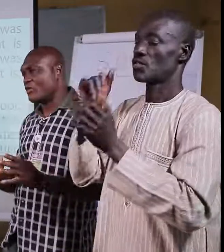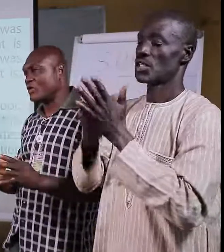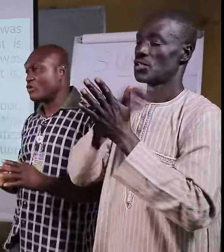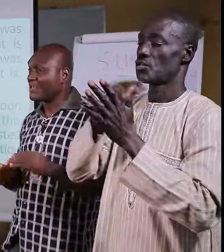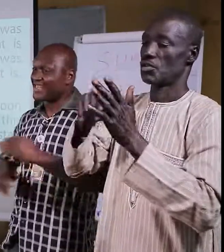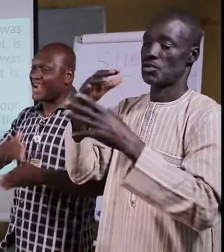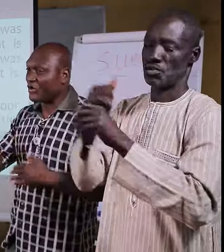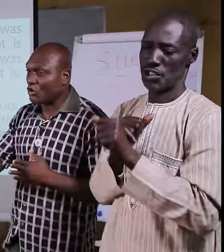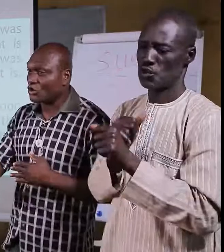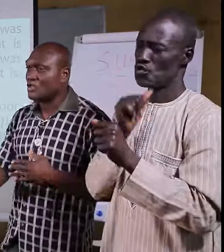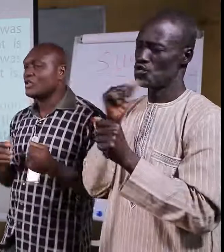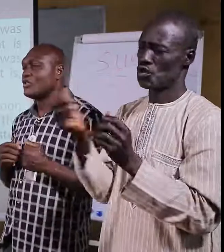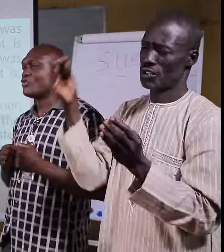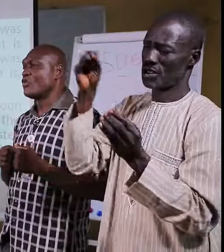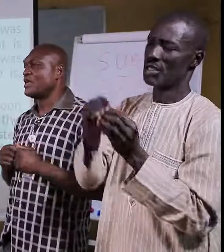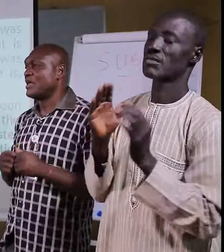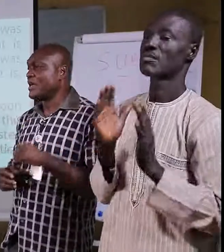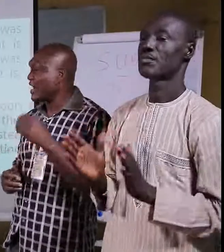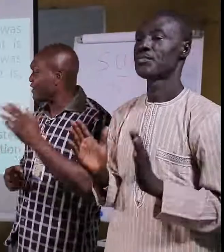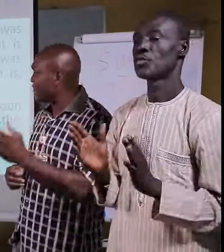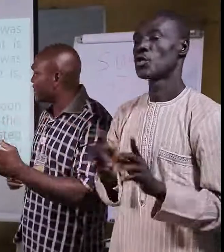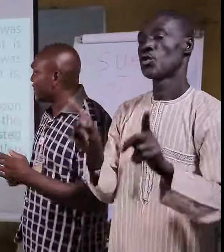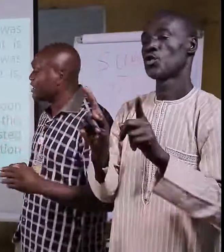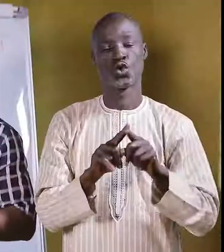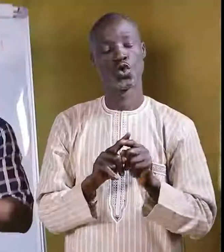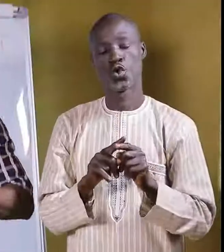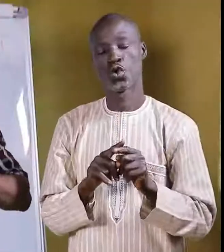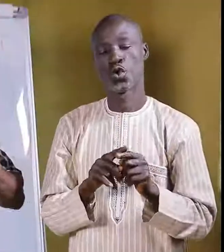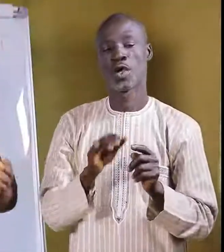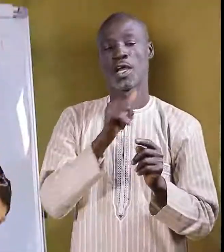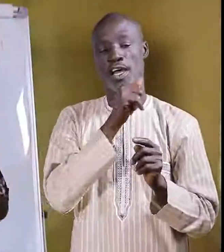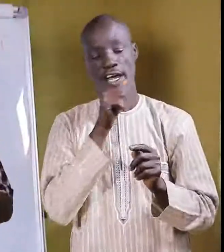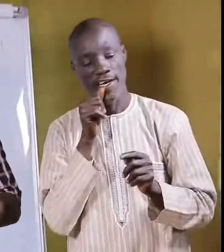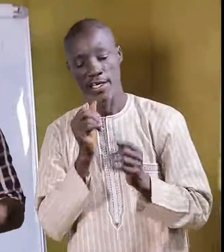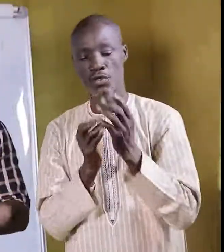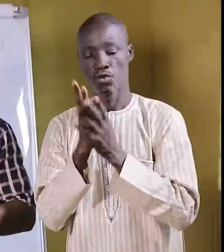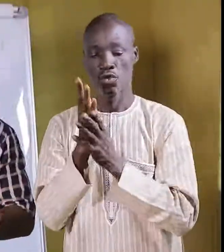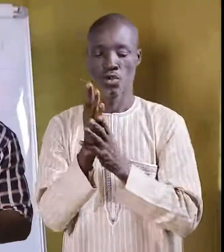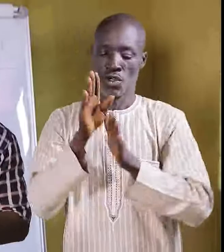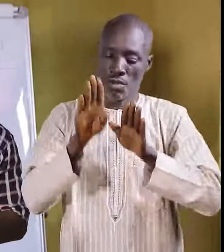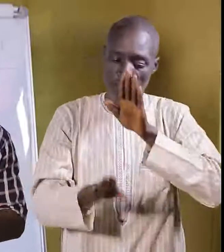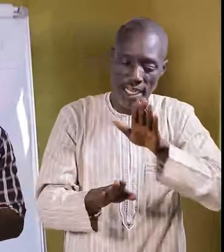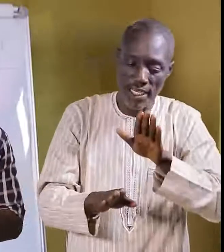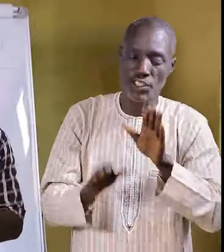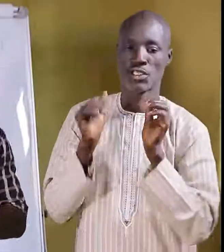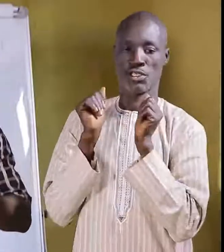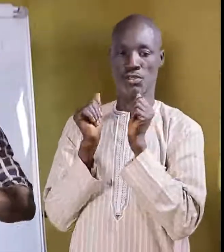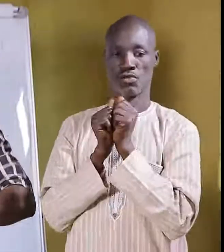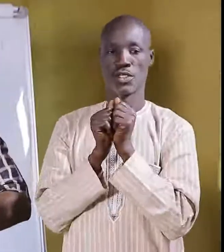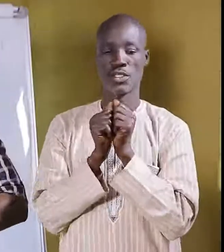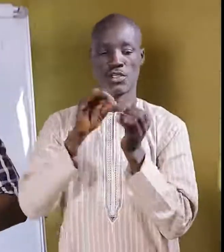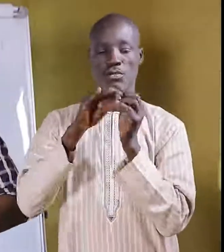sustaining population, which is agriculture, is growing arithmetically. If it continues like that, that the population